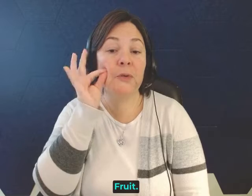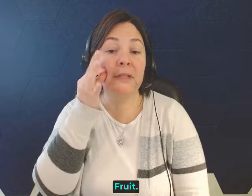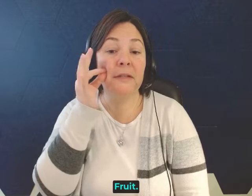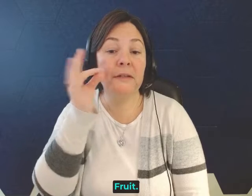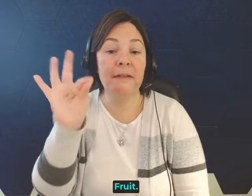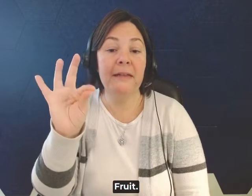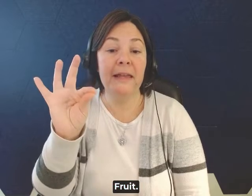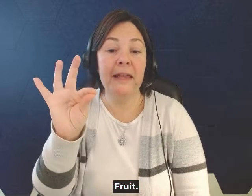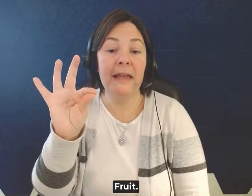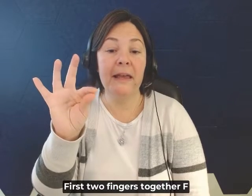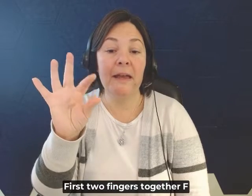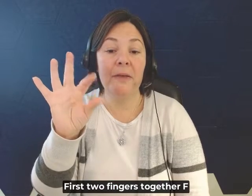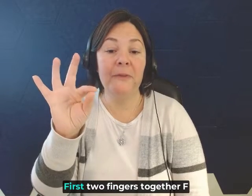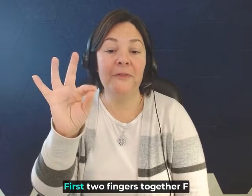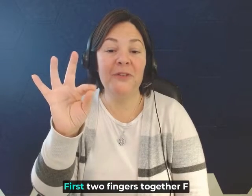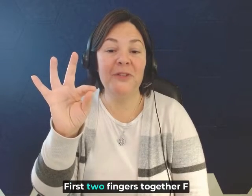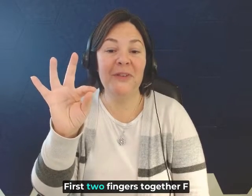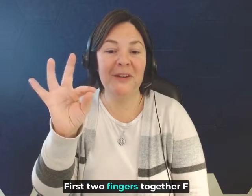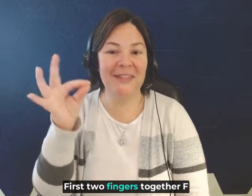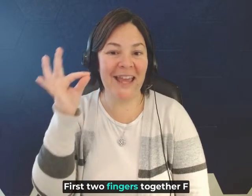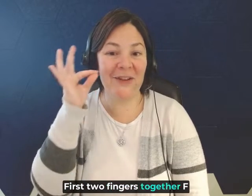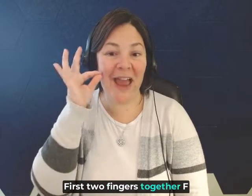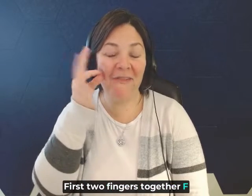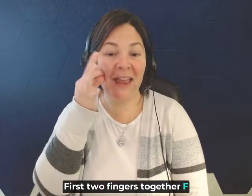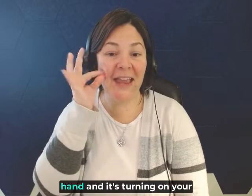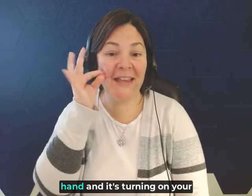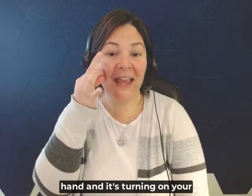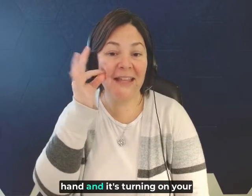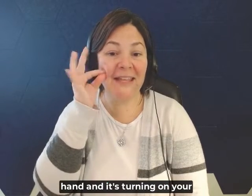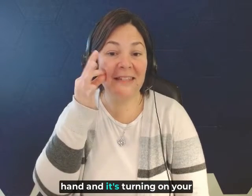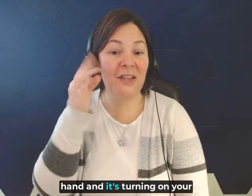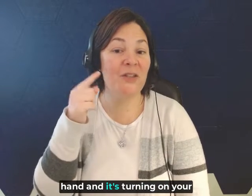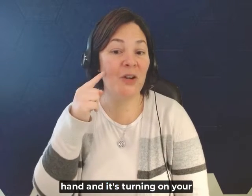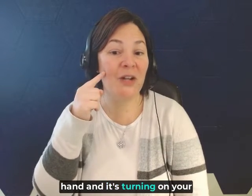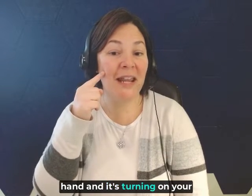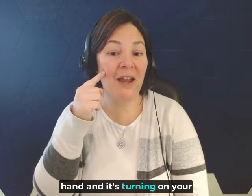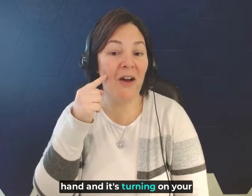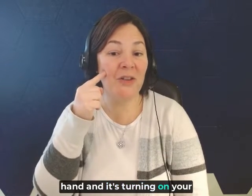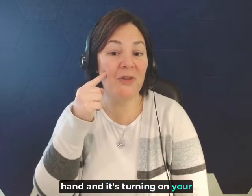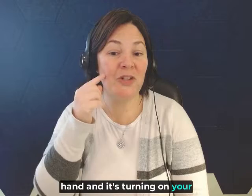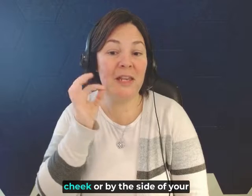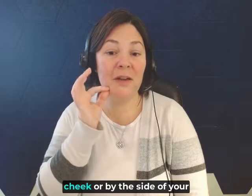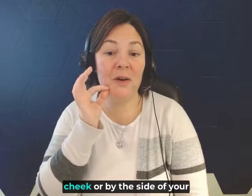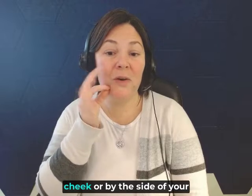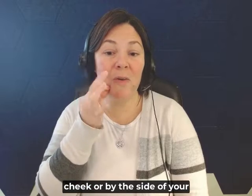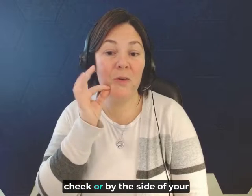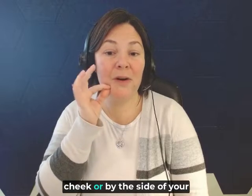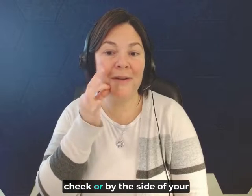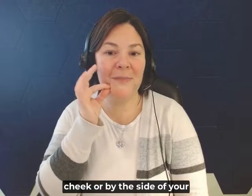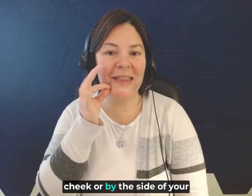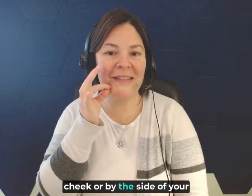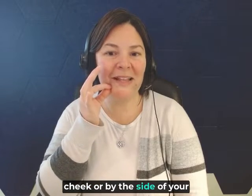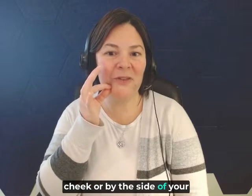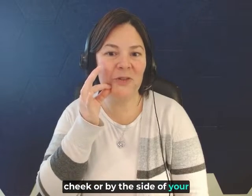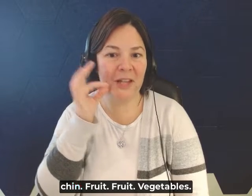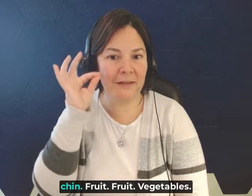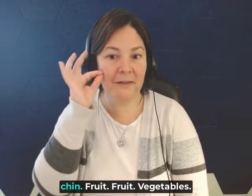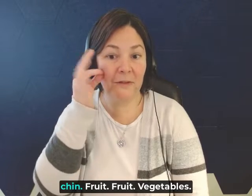Fruit. First 2 fingers together, F hand, and it's turning on your cheek or by the side of your chin.